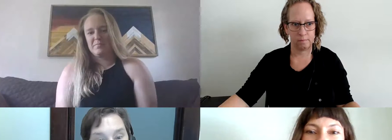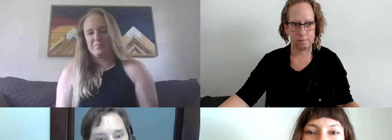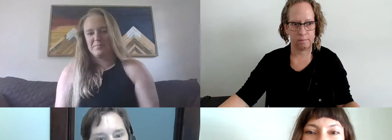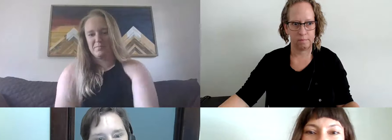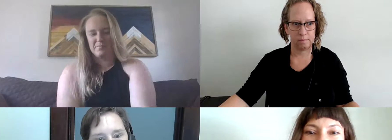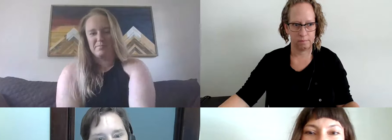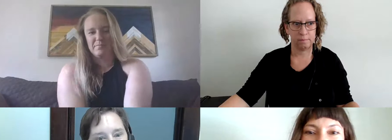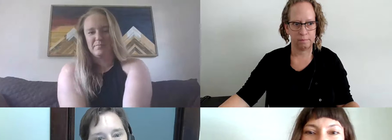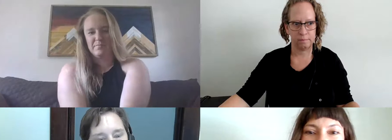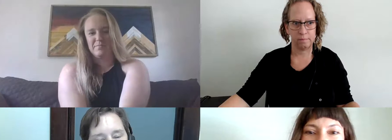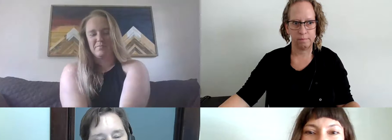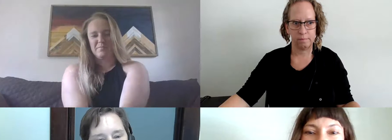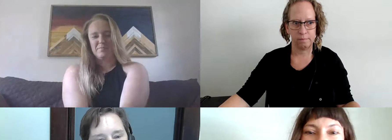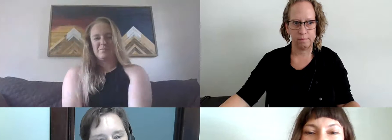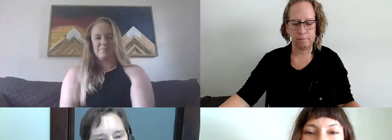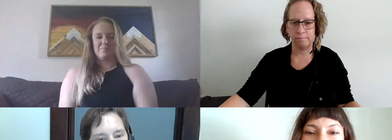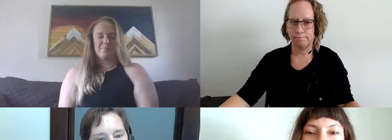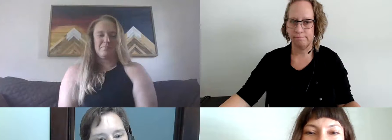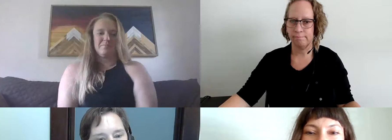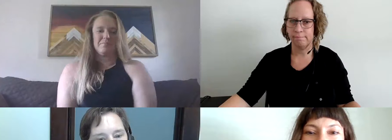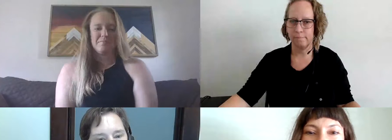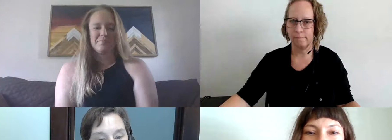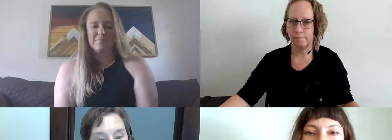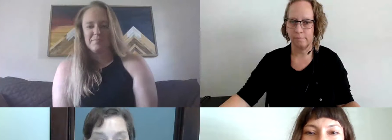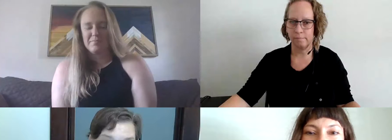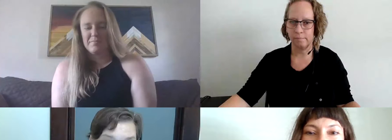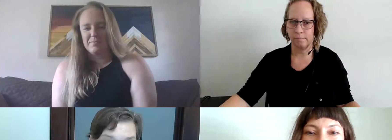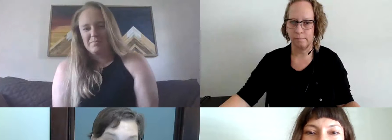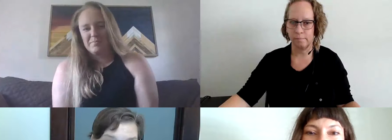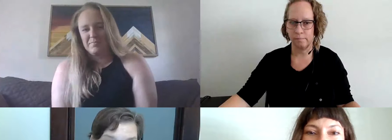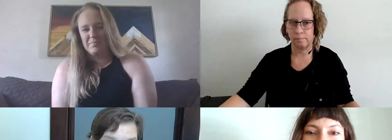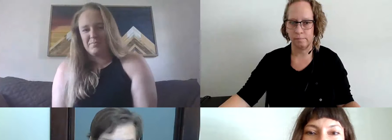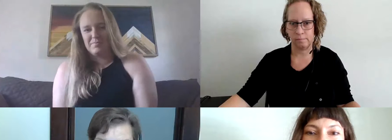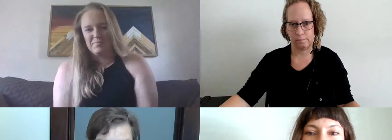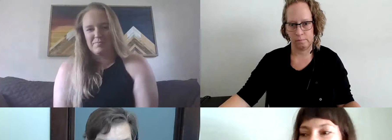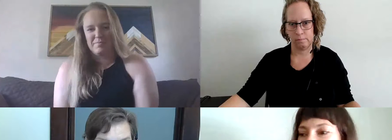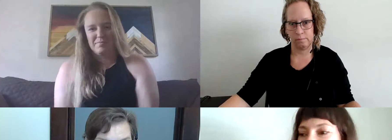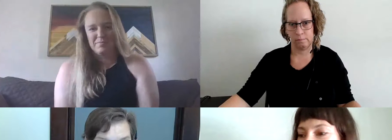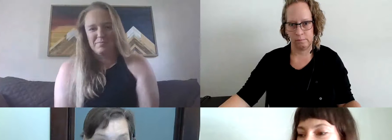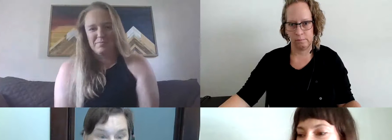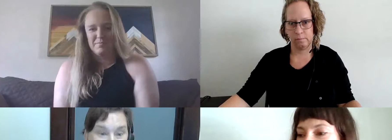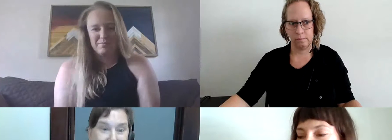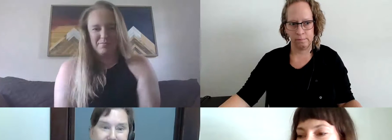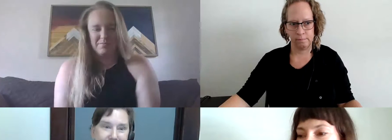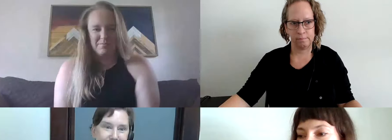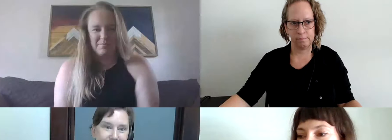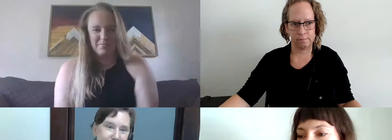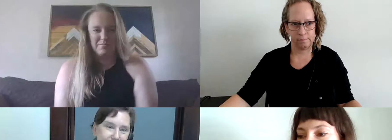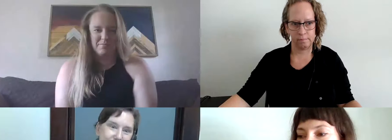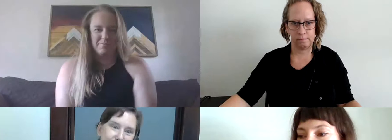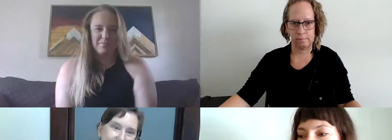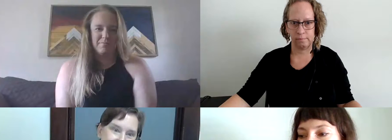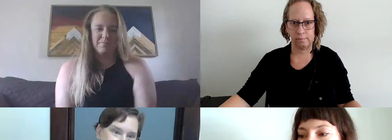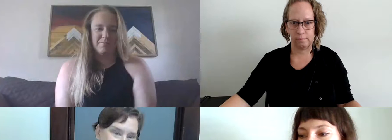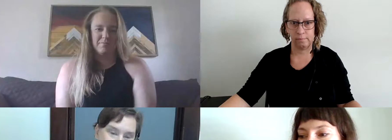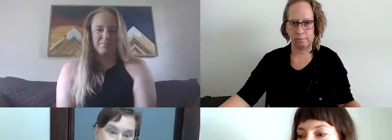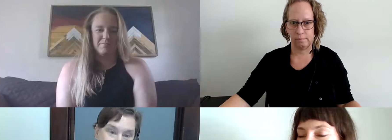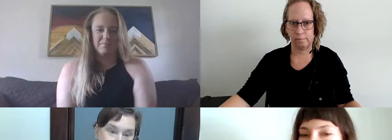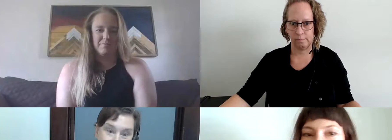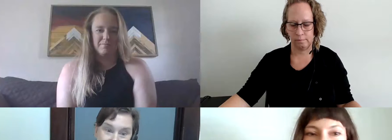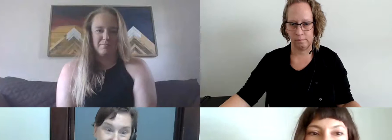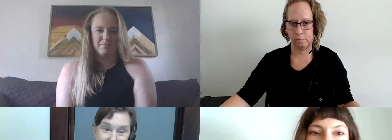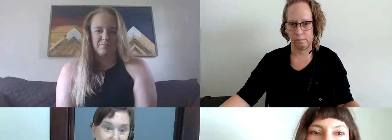very excited to be here today to talk with all of you. Obviously, COVID, the pandemic has hit. It's